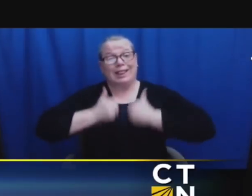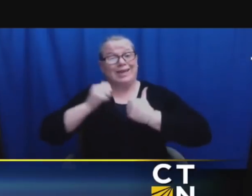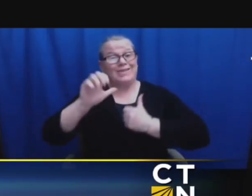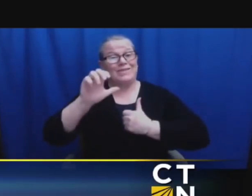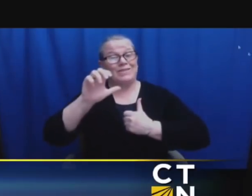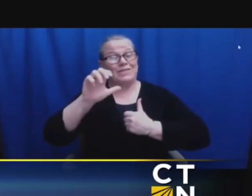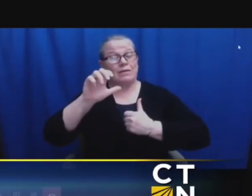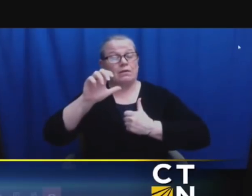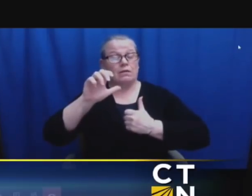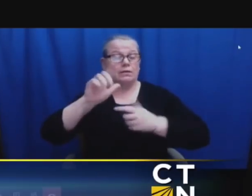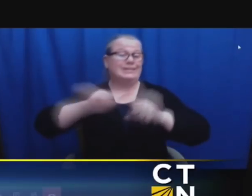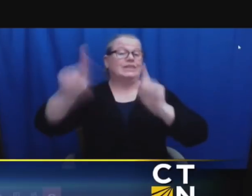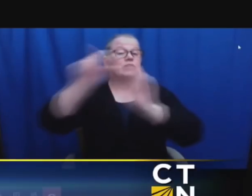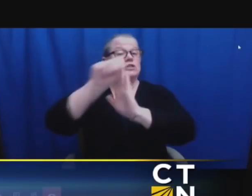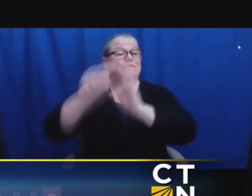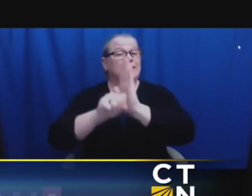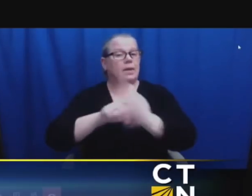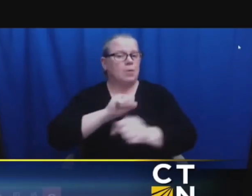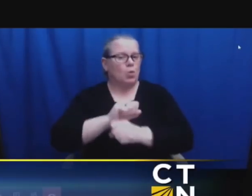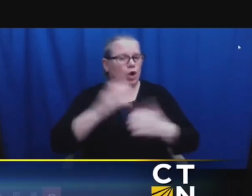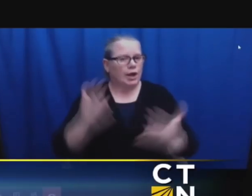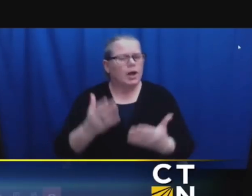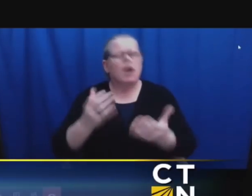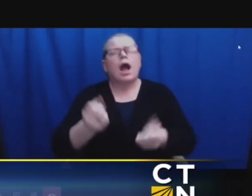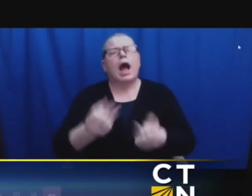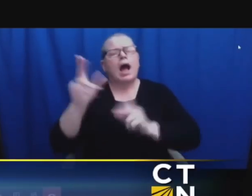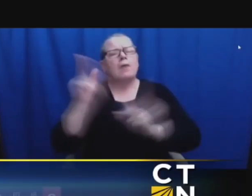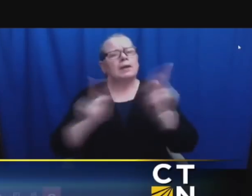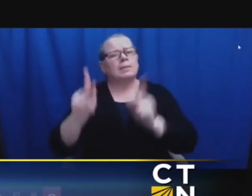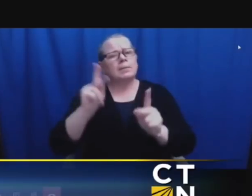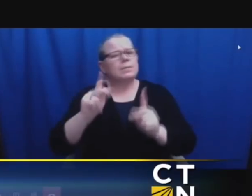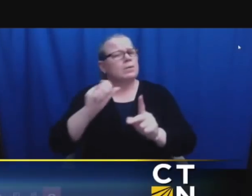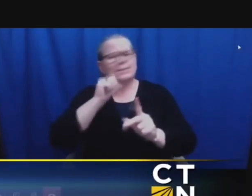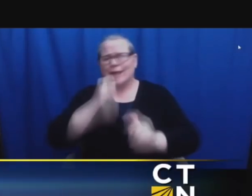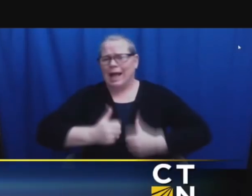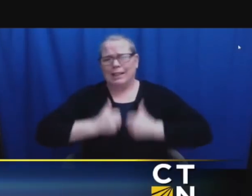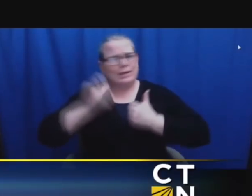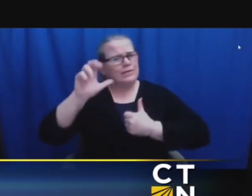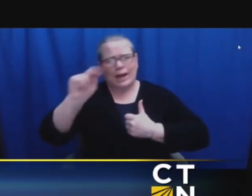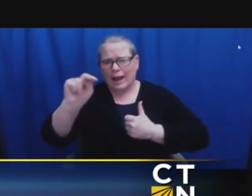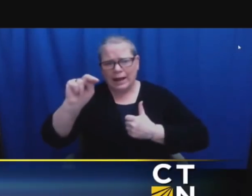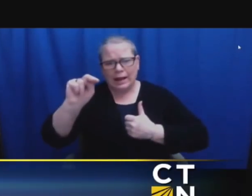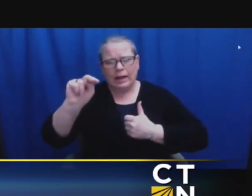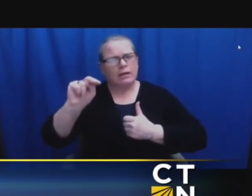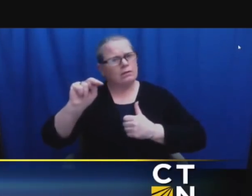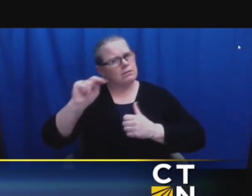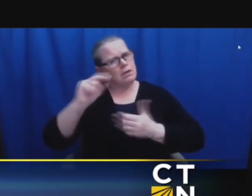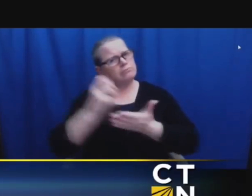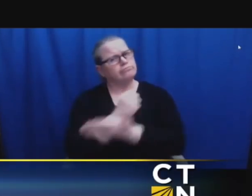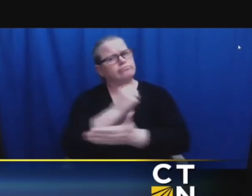received vaccinations here in Connecticut? Are they taking up spots that are supposed to be for residents?